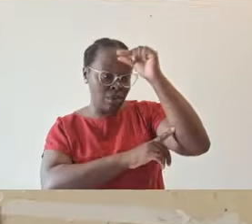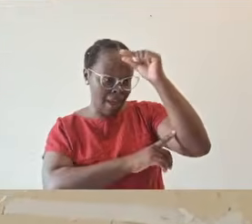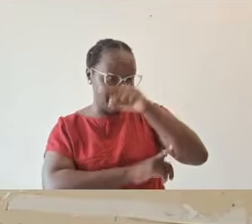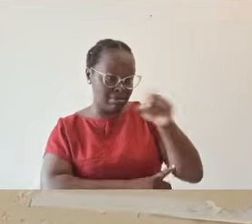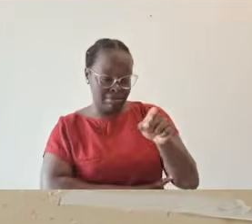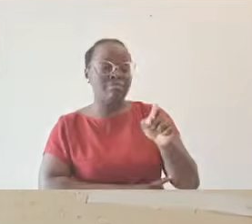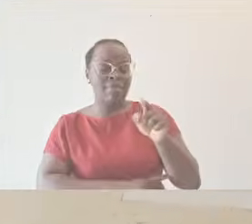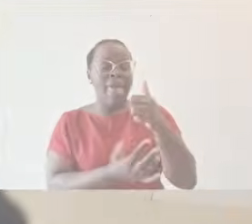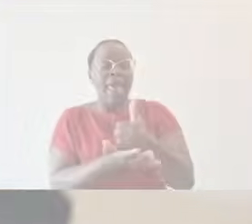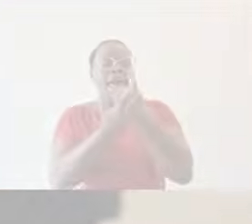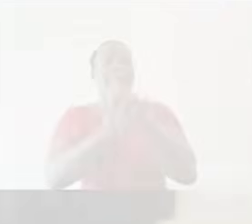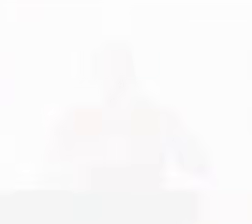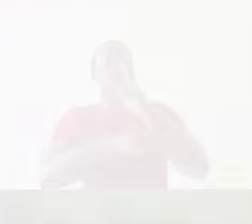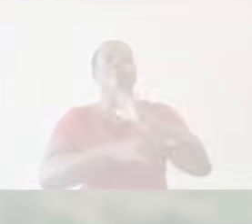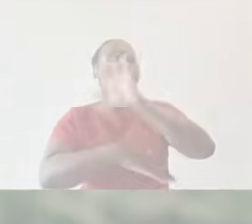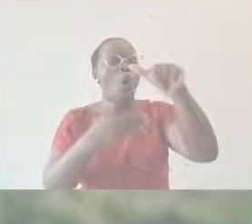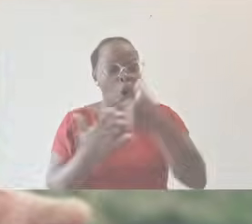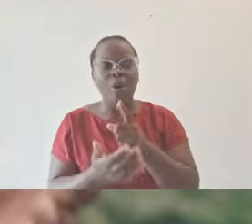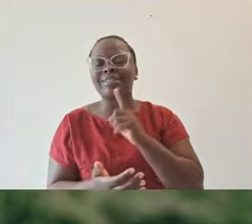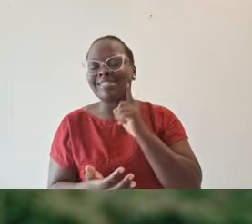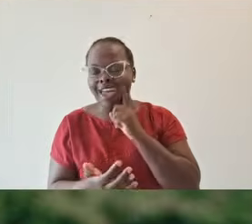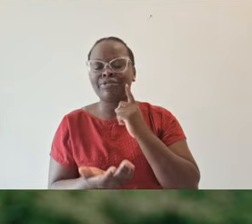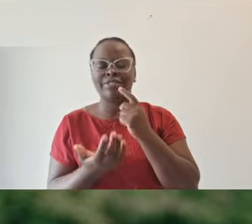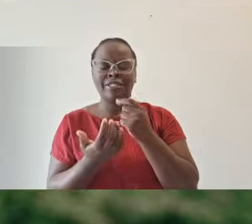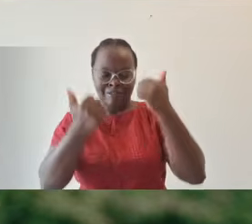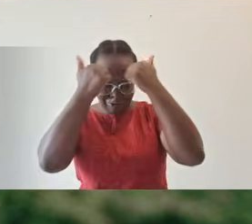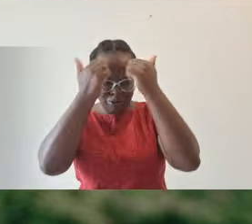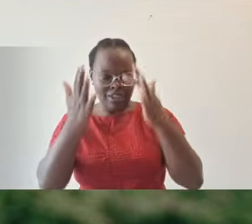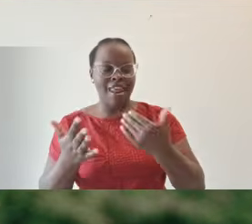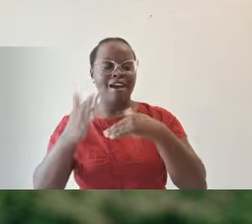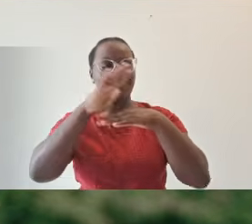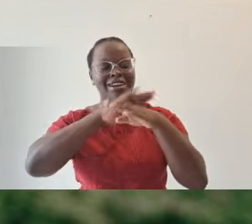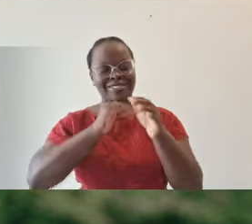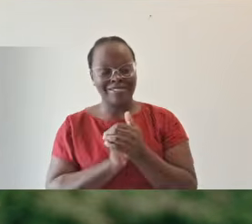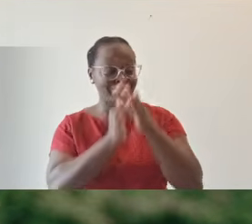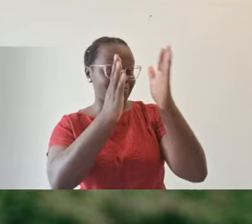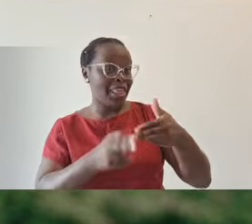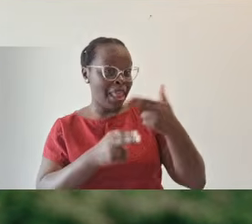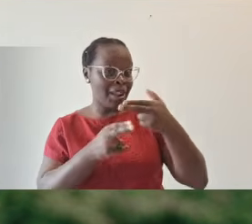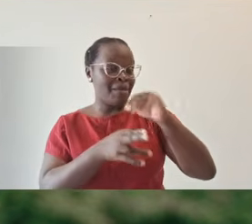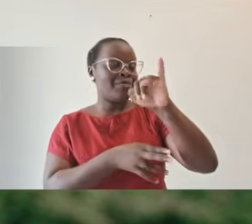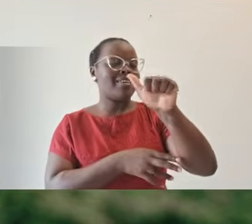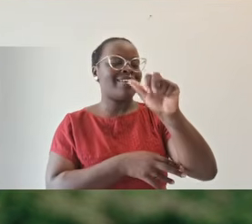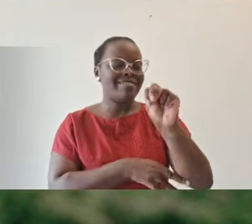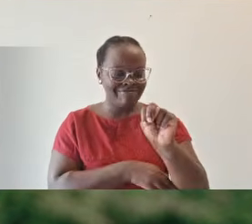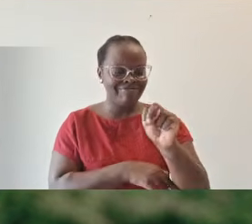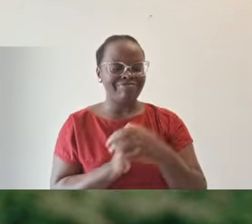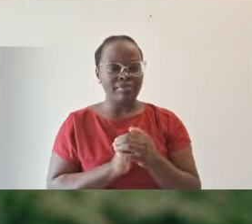the opportunity to thrive. Thank you all so much for joining us on this edition. I'm your host, Ian Wafula. Now, before